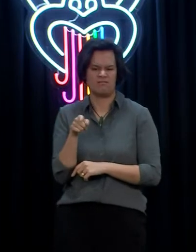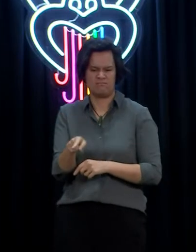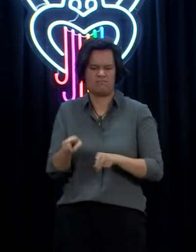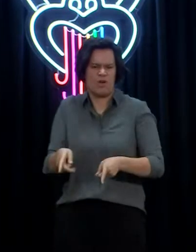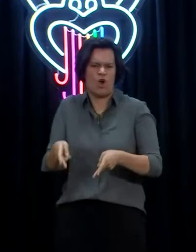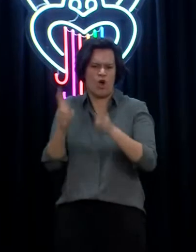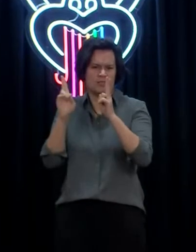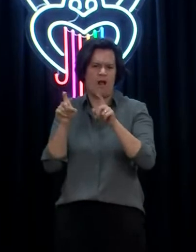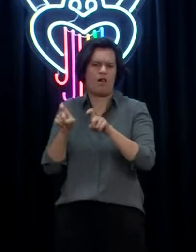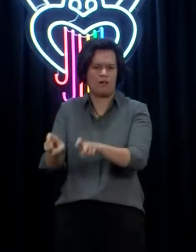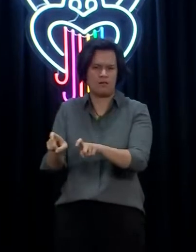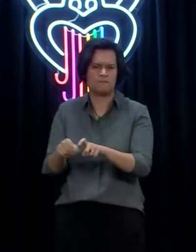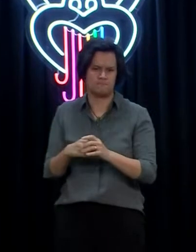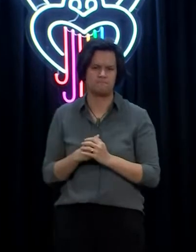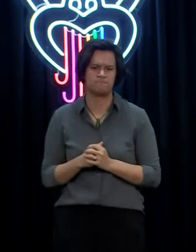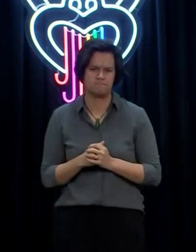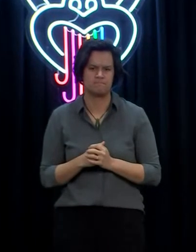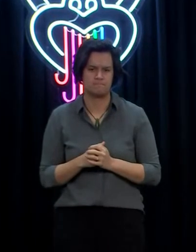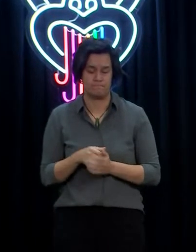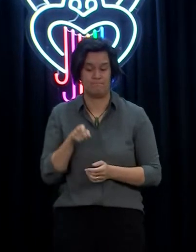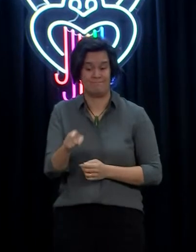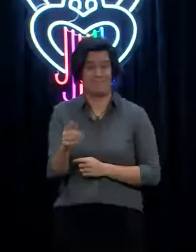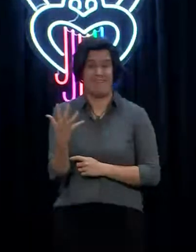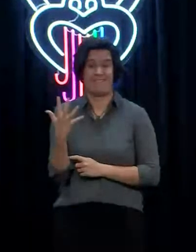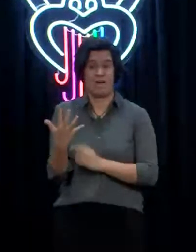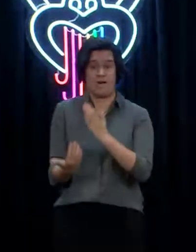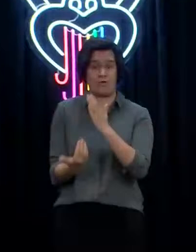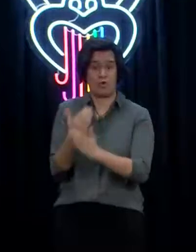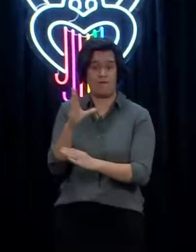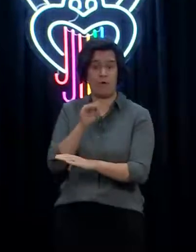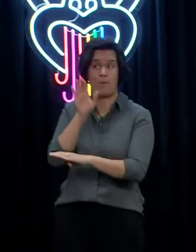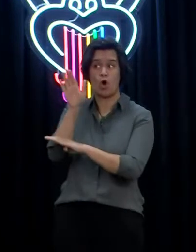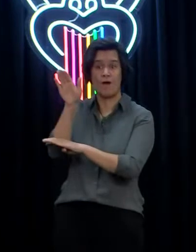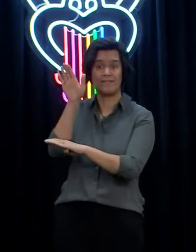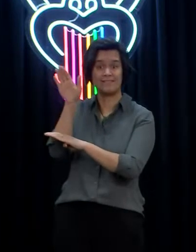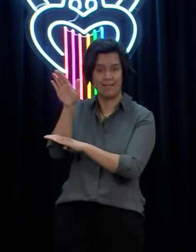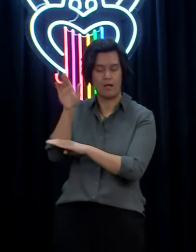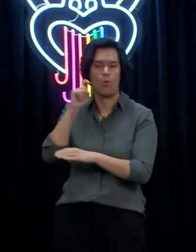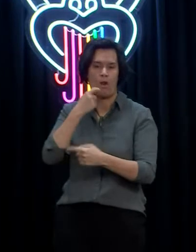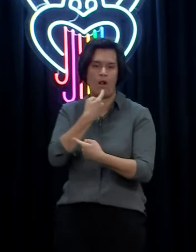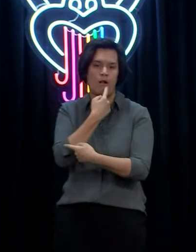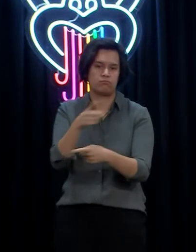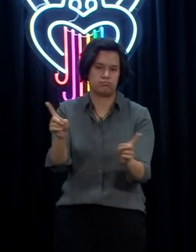facilities, and details of those cases will be in our media release.